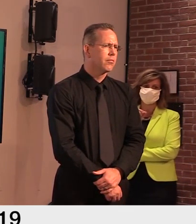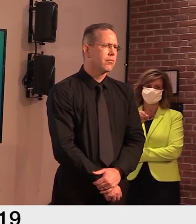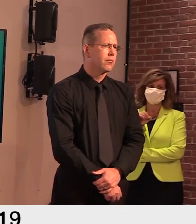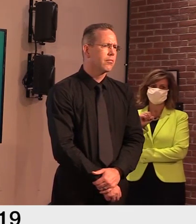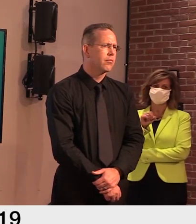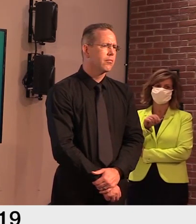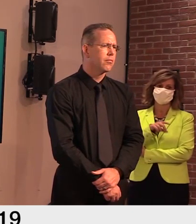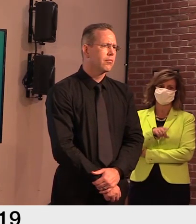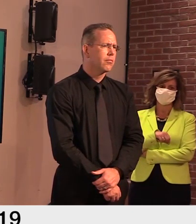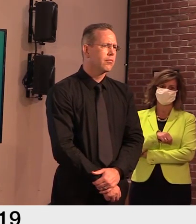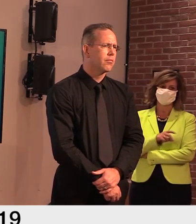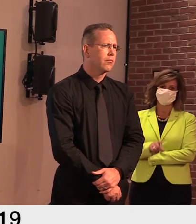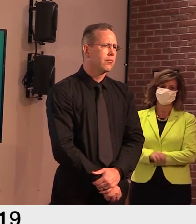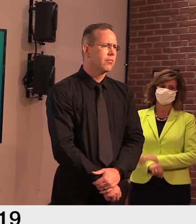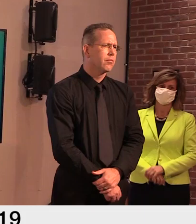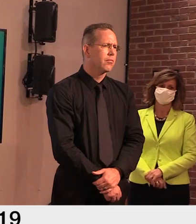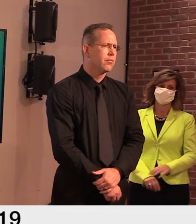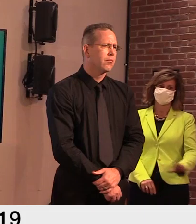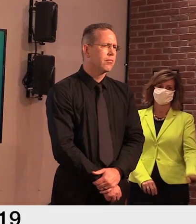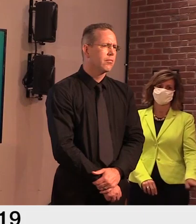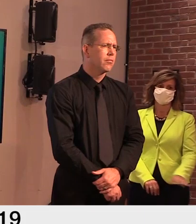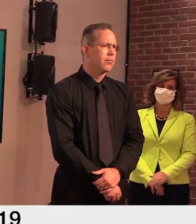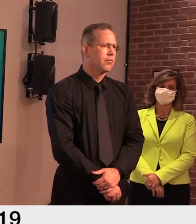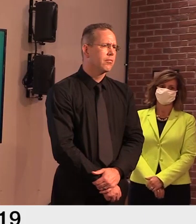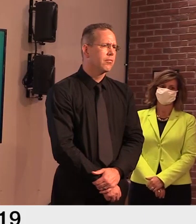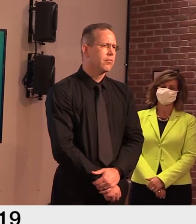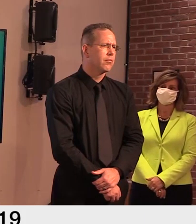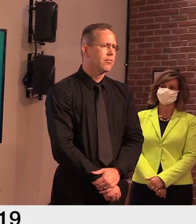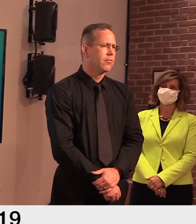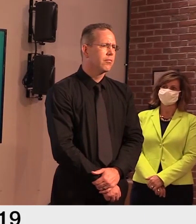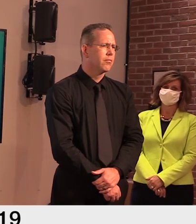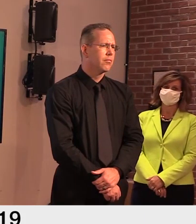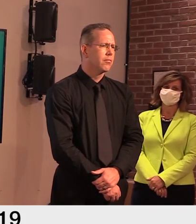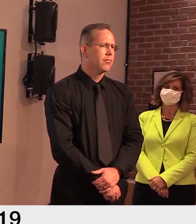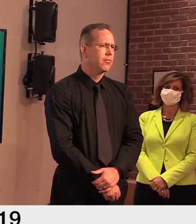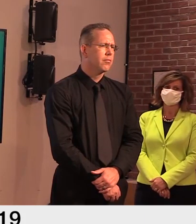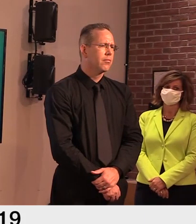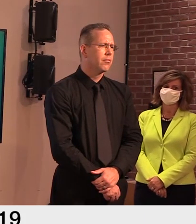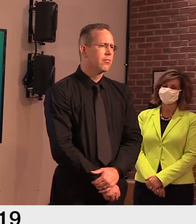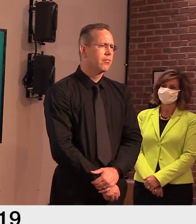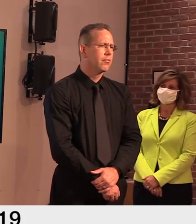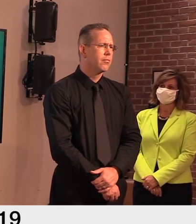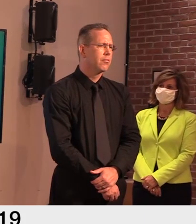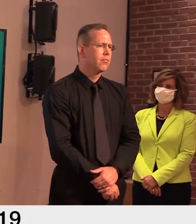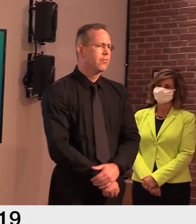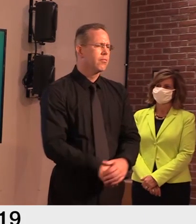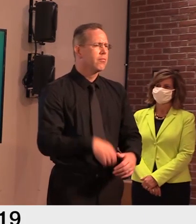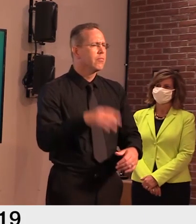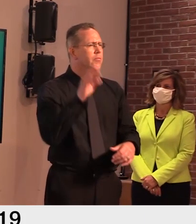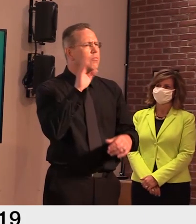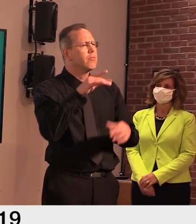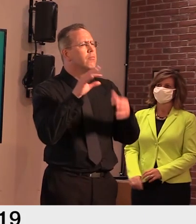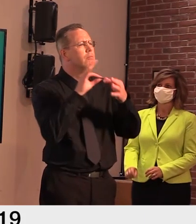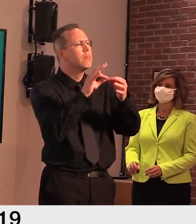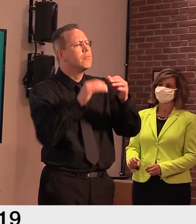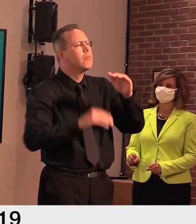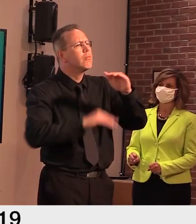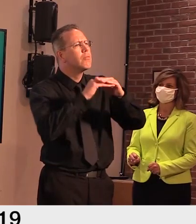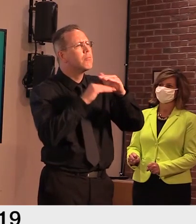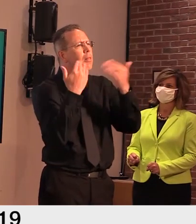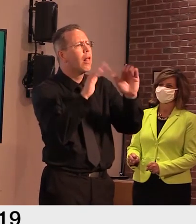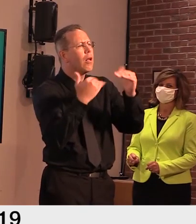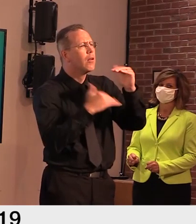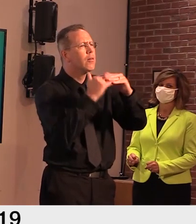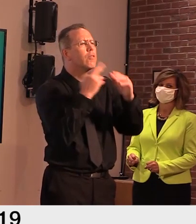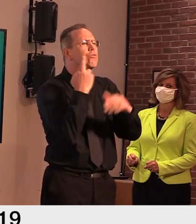fire capacity can even be based on if there are hydrants in that area.